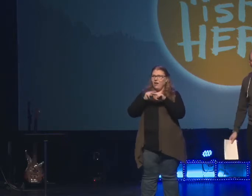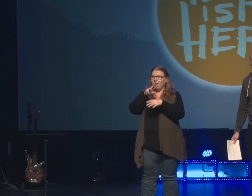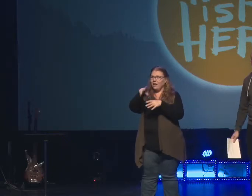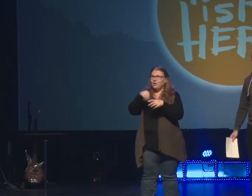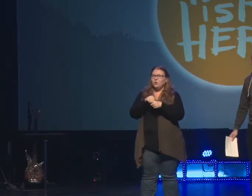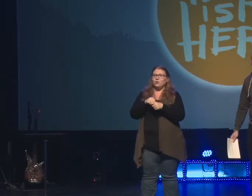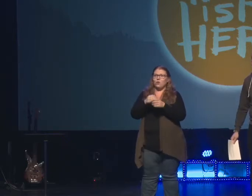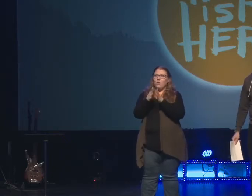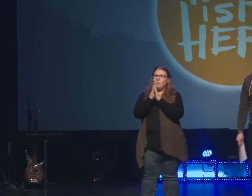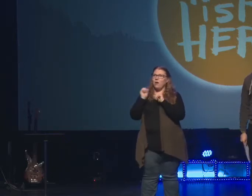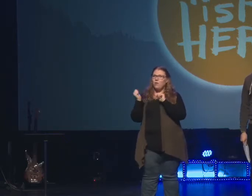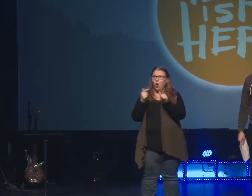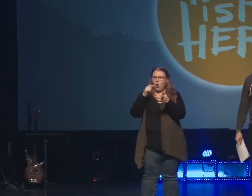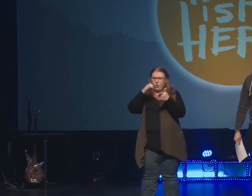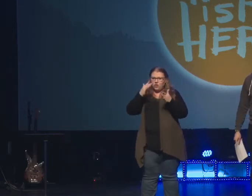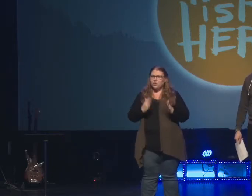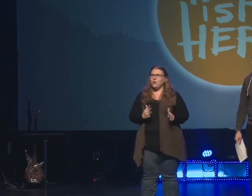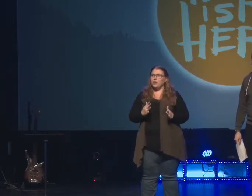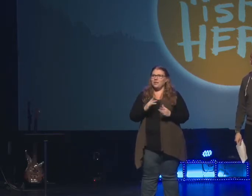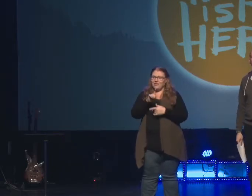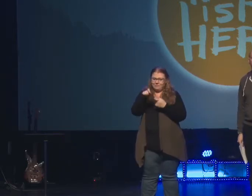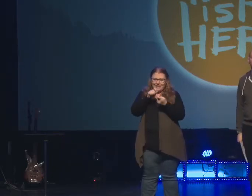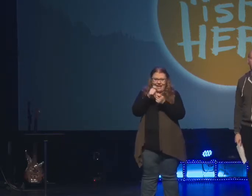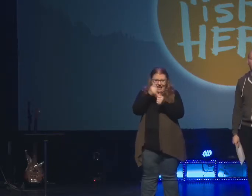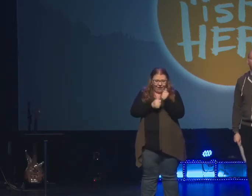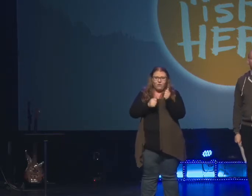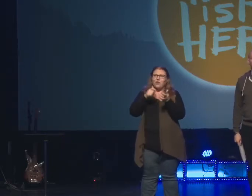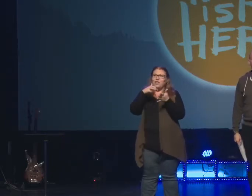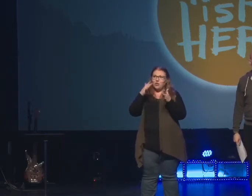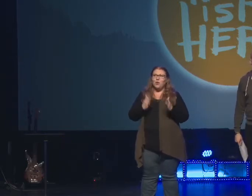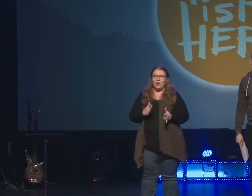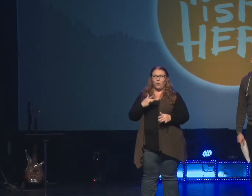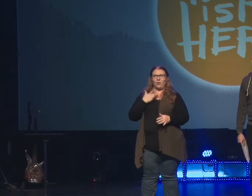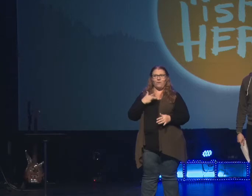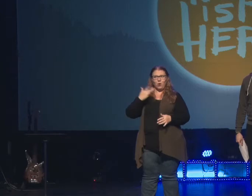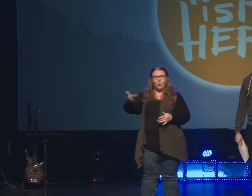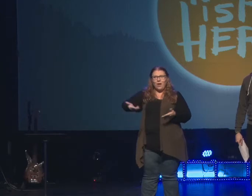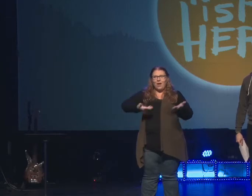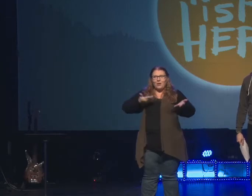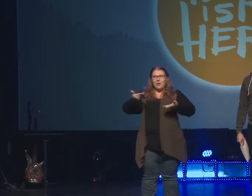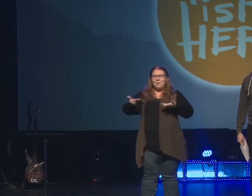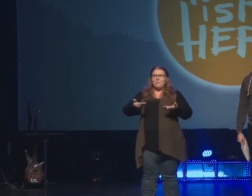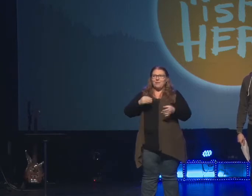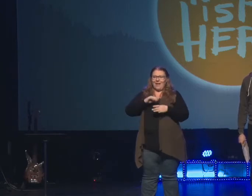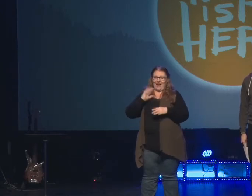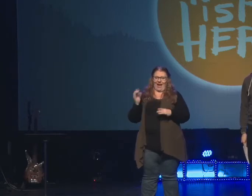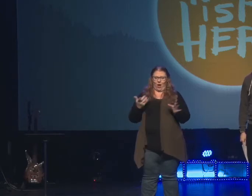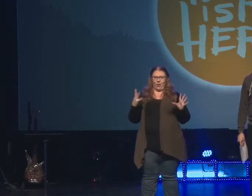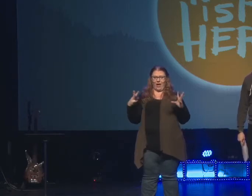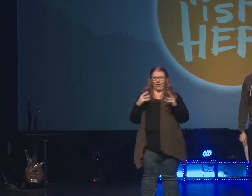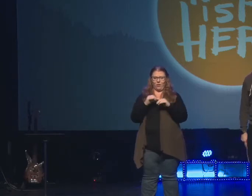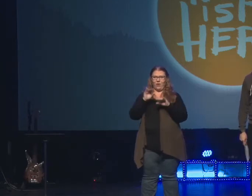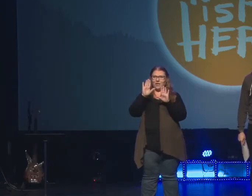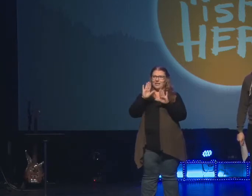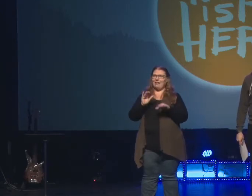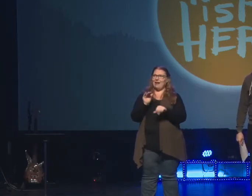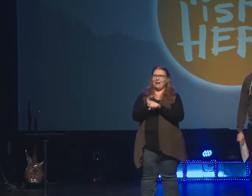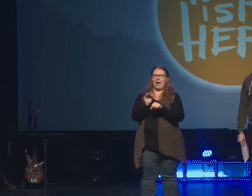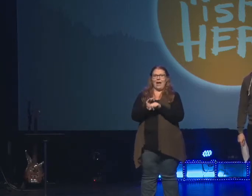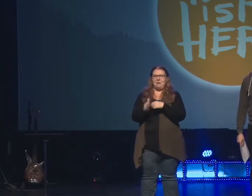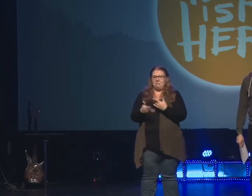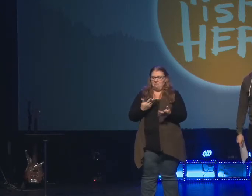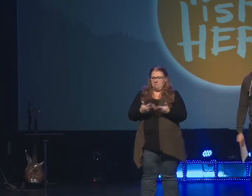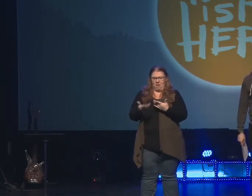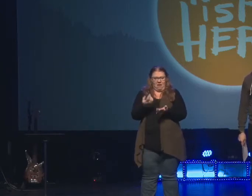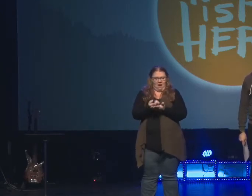pray that every student, particularly every student, God, would feel welcome in our gathering on Sunday nights, regardless of